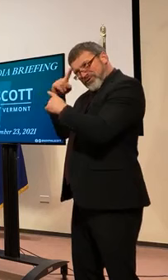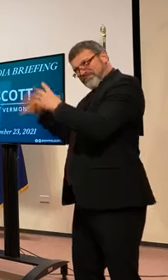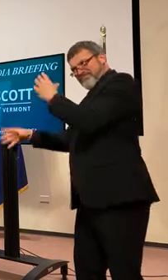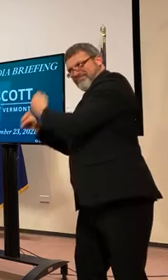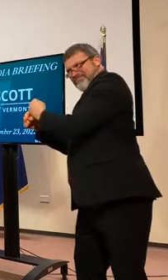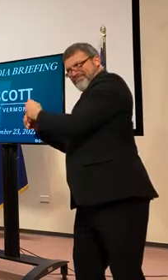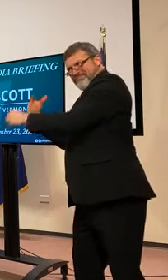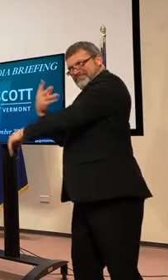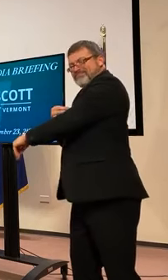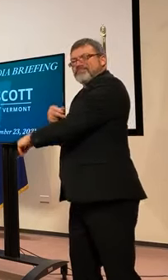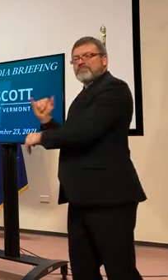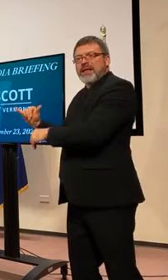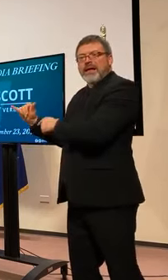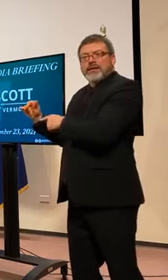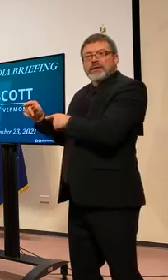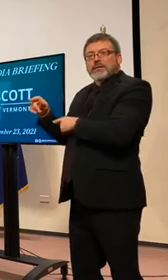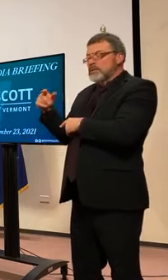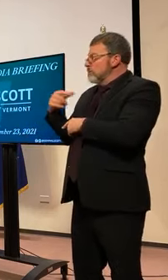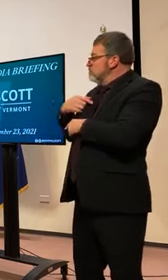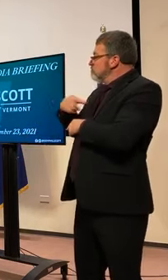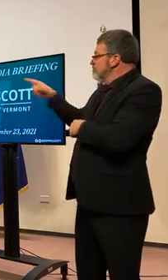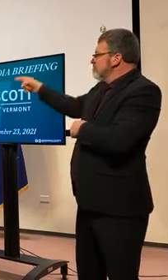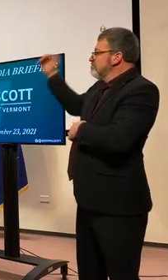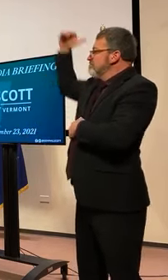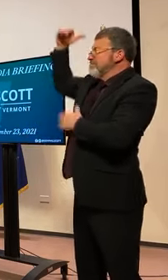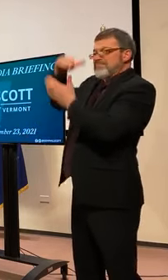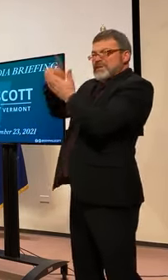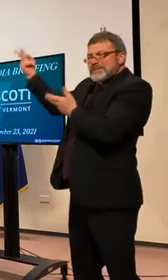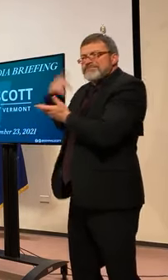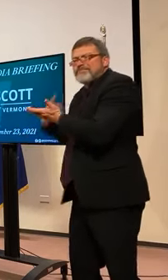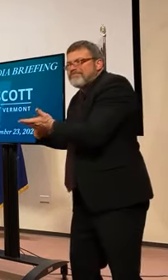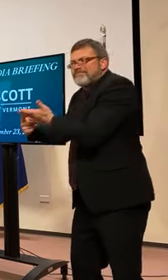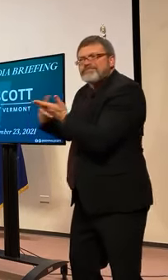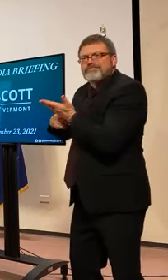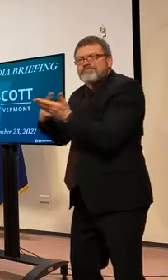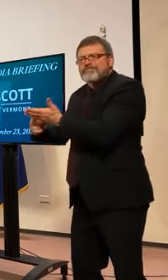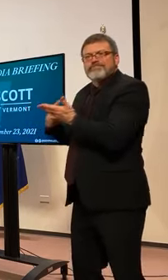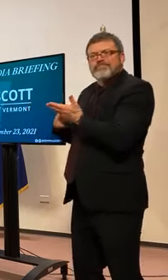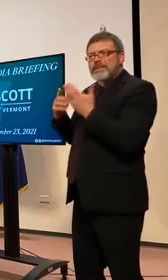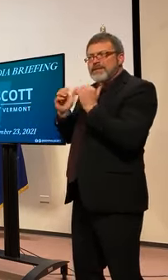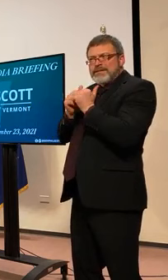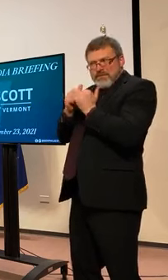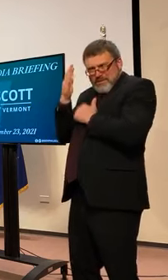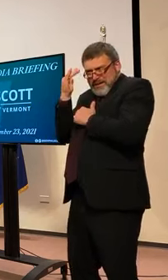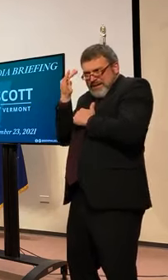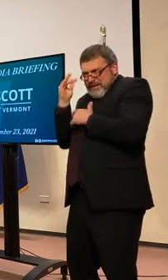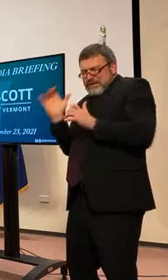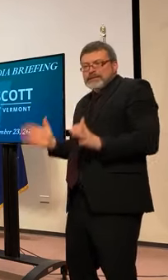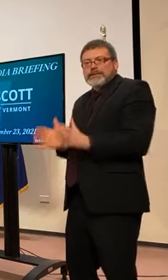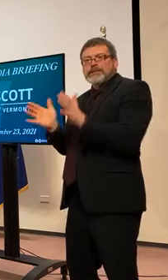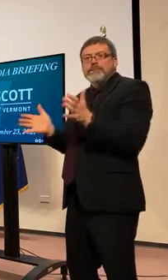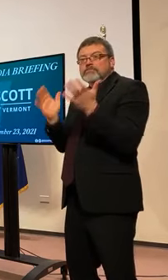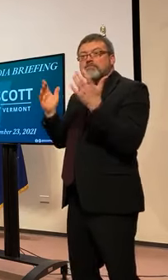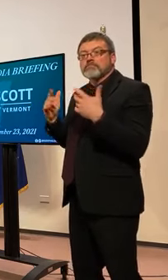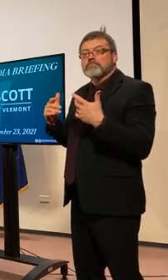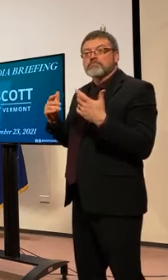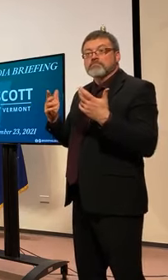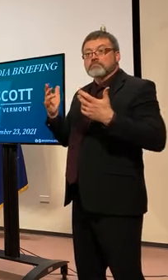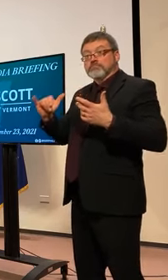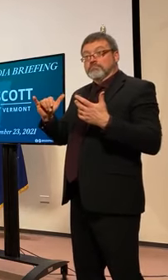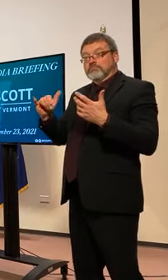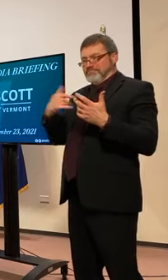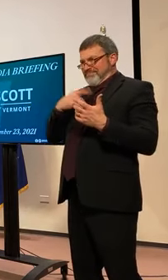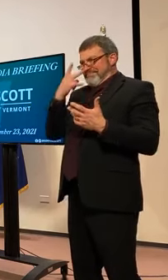boosters are important and the encouraging results, as Commissioner Pichek had pointed out, the encouraging results we are seeing